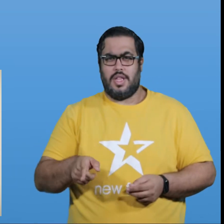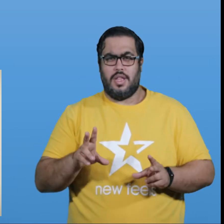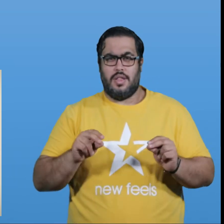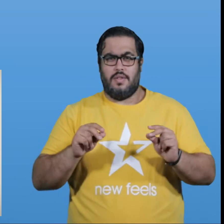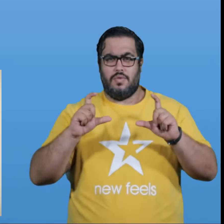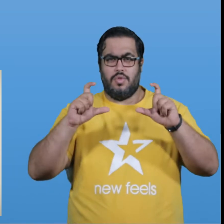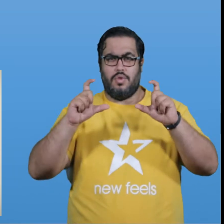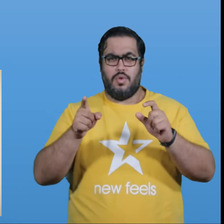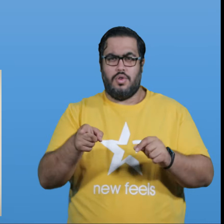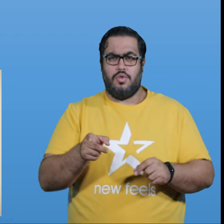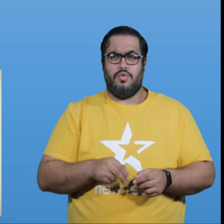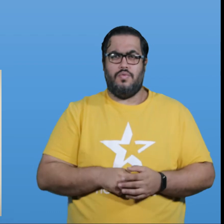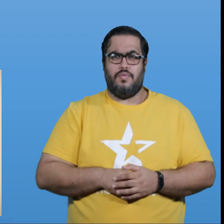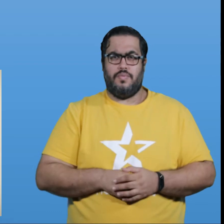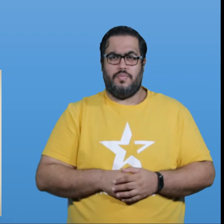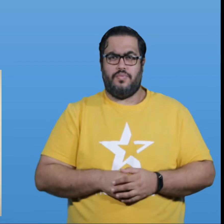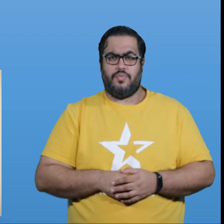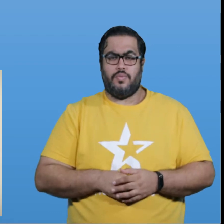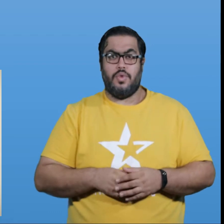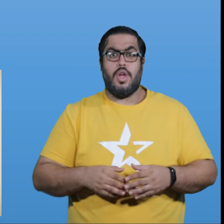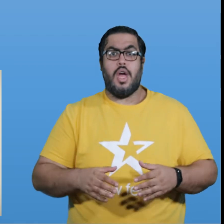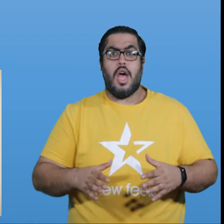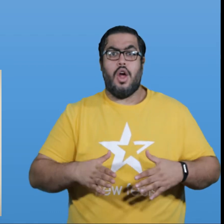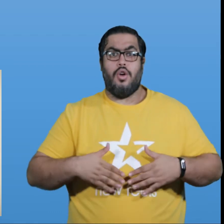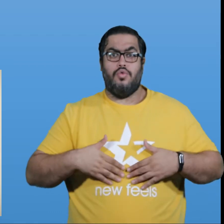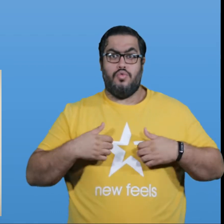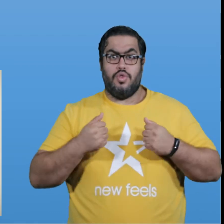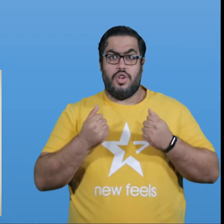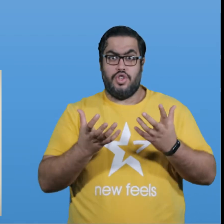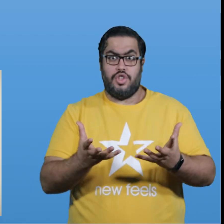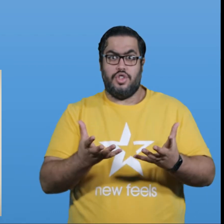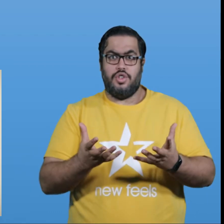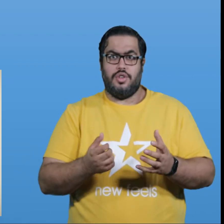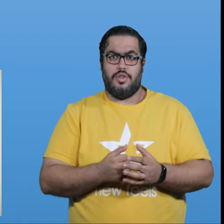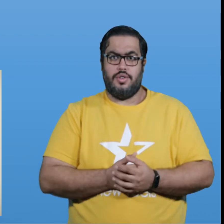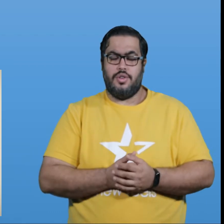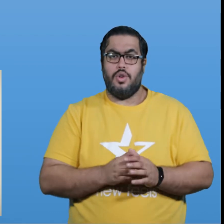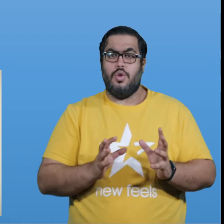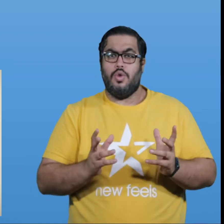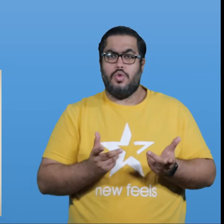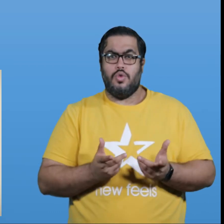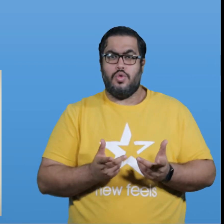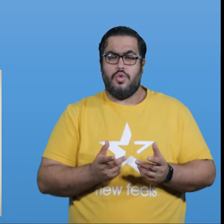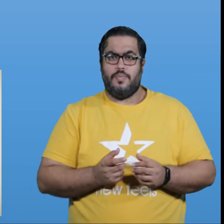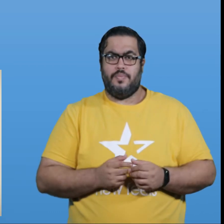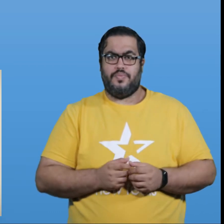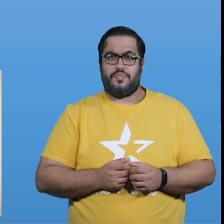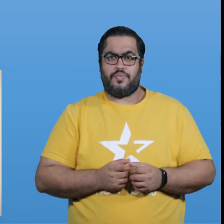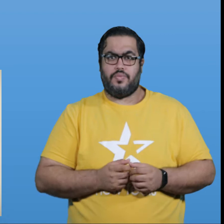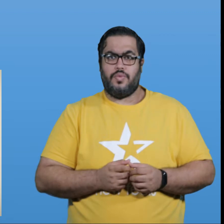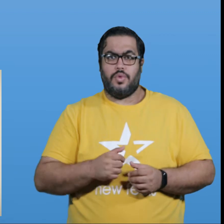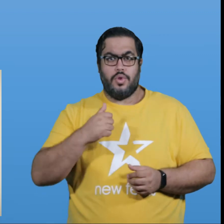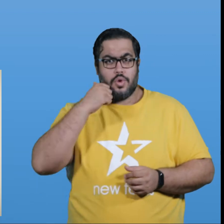an elaborate, generous, or plentiful way. Another word for richly is